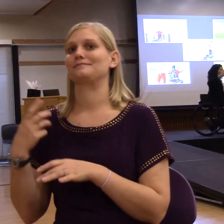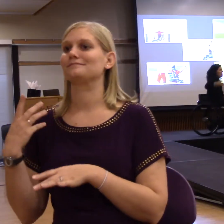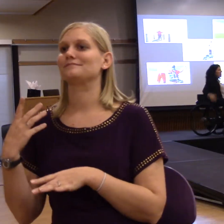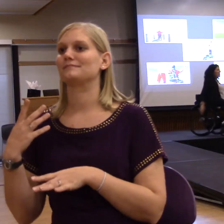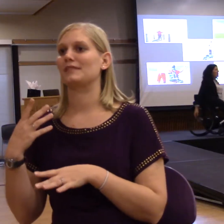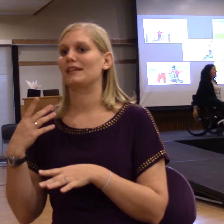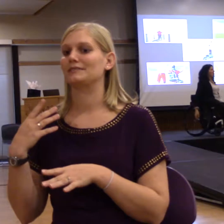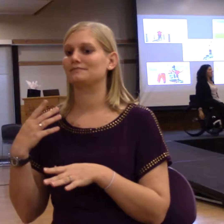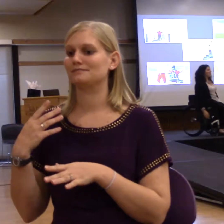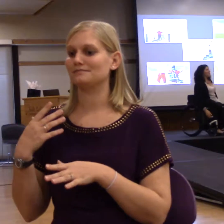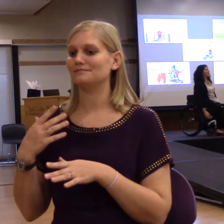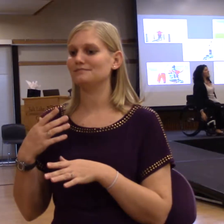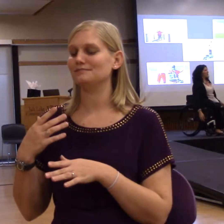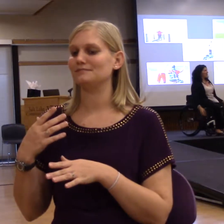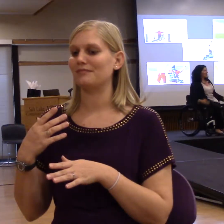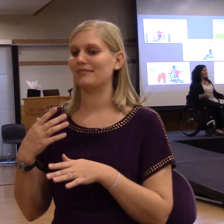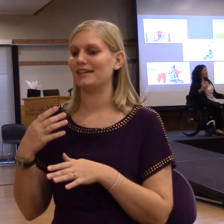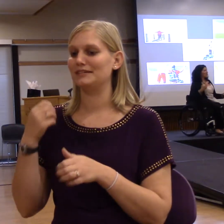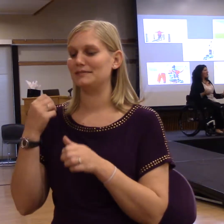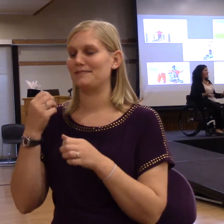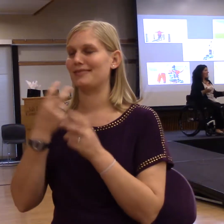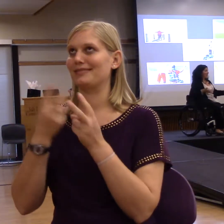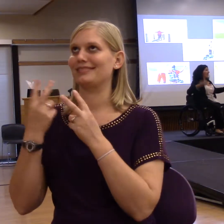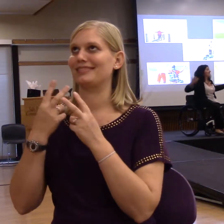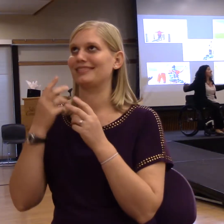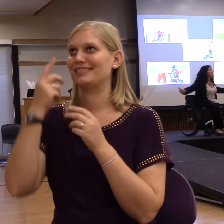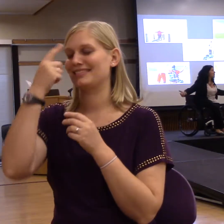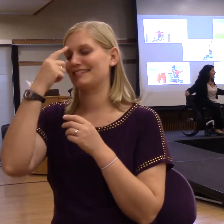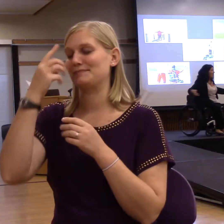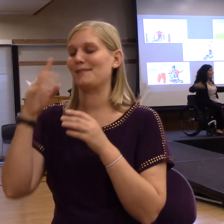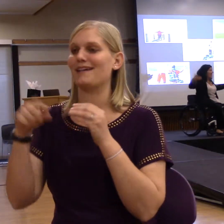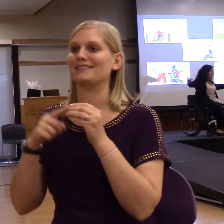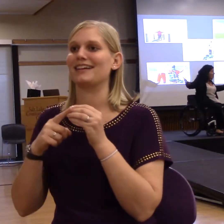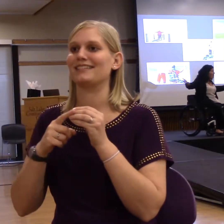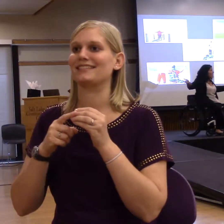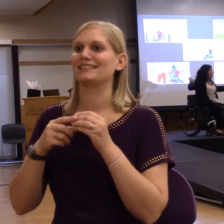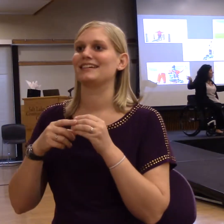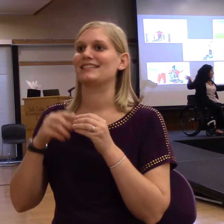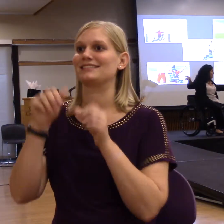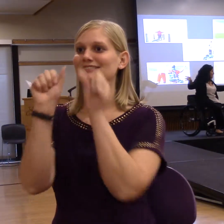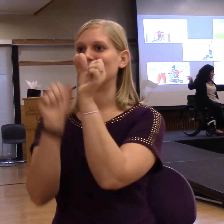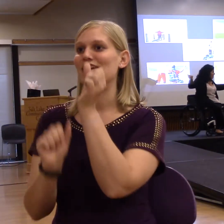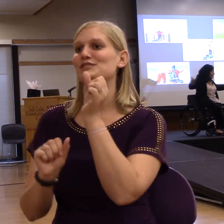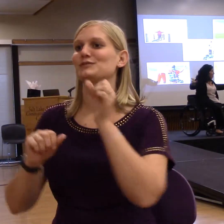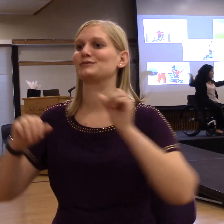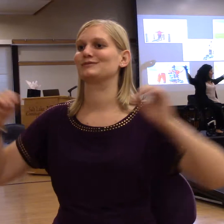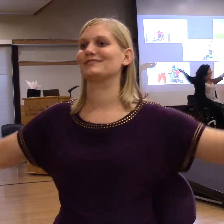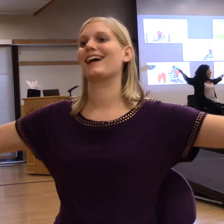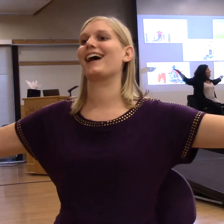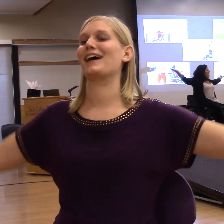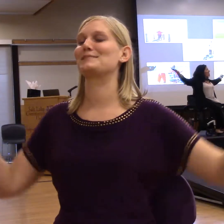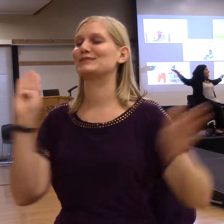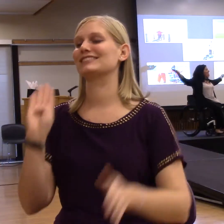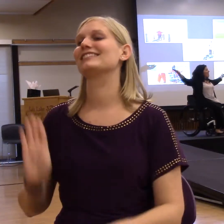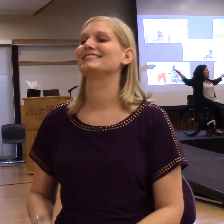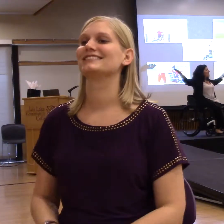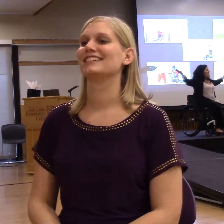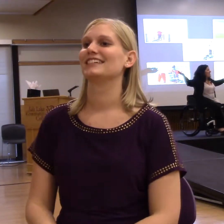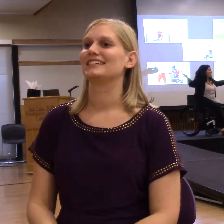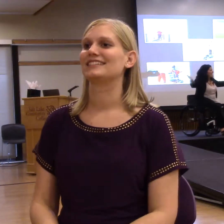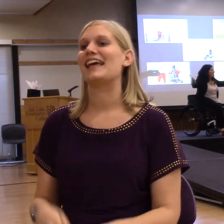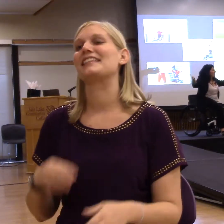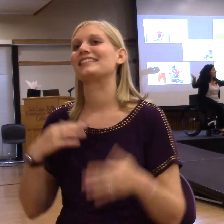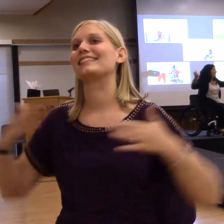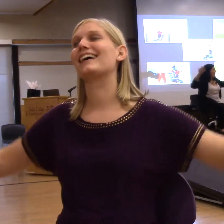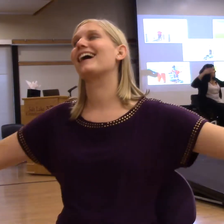of Christ the Redeemer. Disabled people are kind of special in like an idyllic way, like an idol, like a Jesus figure. The arms out does have